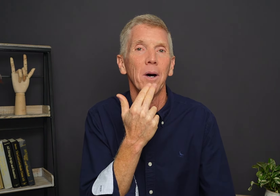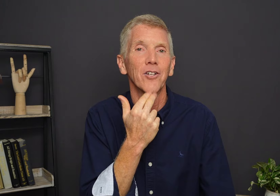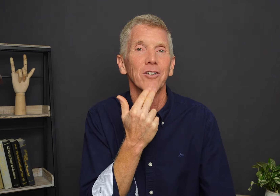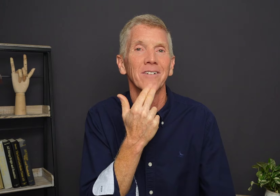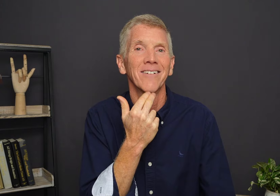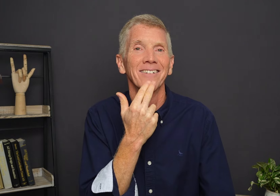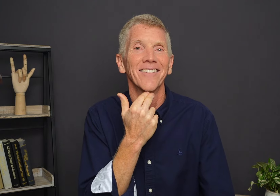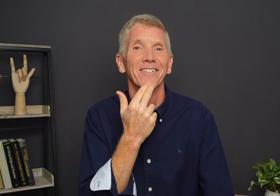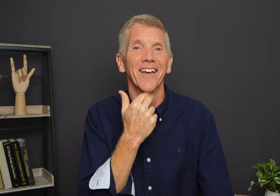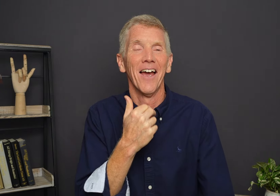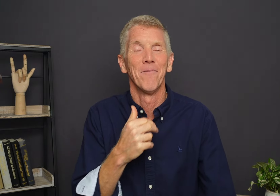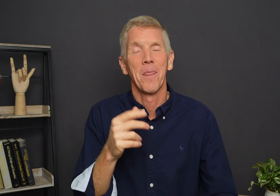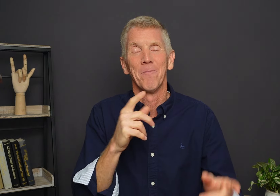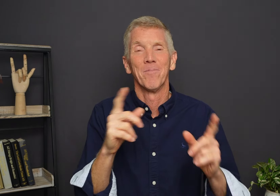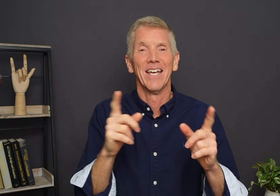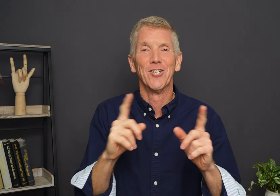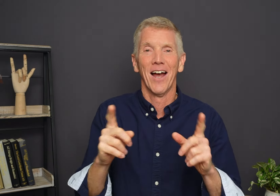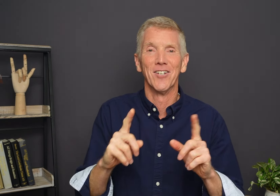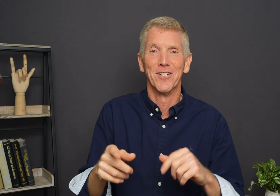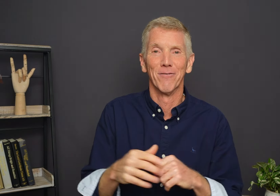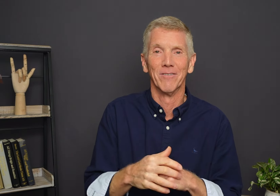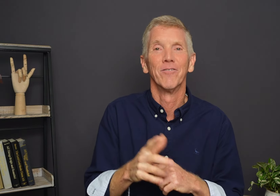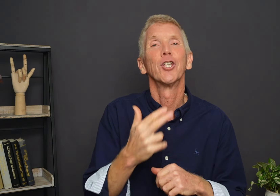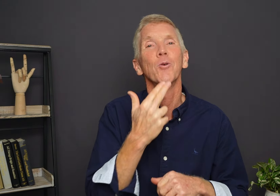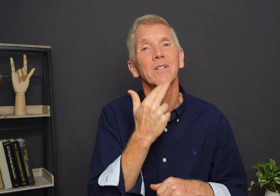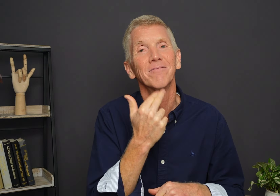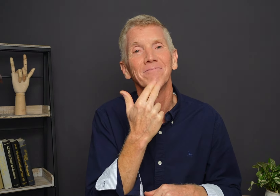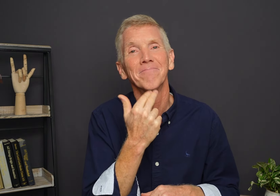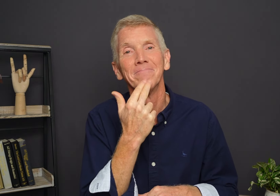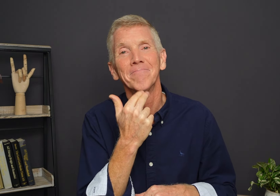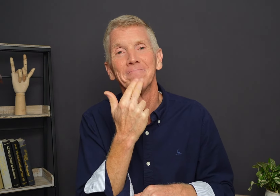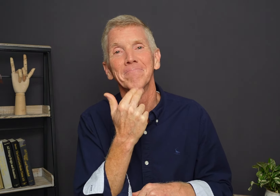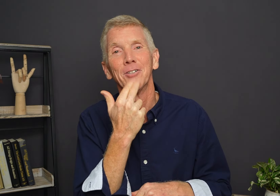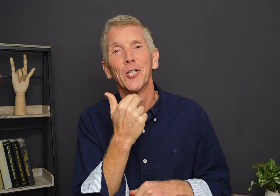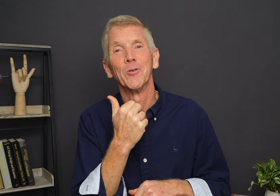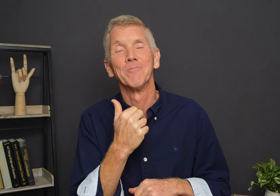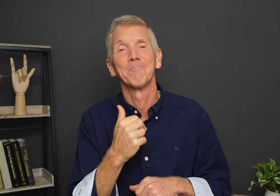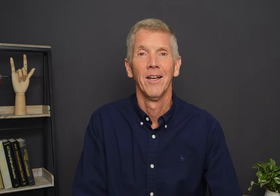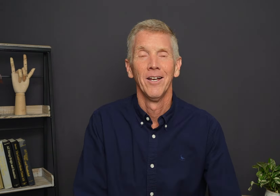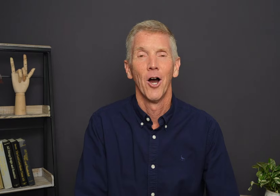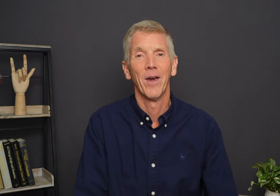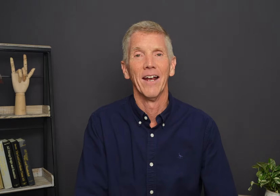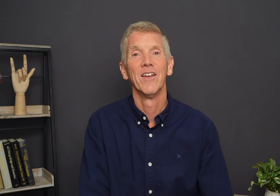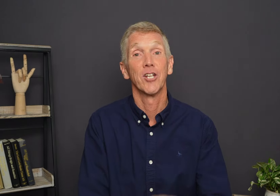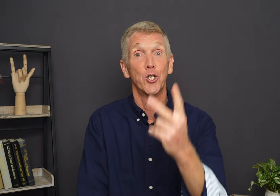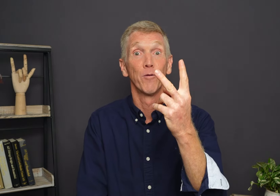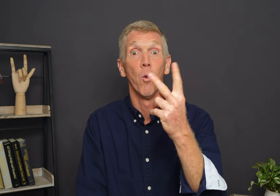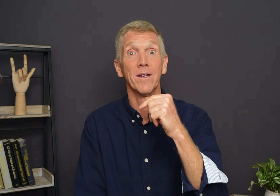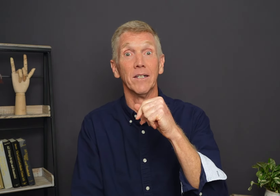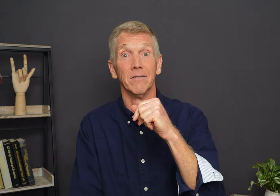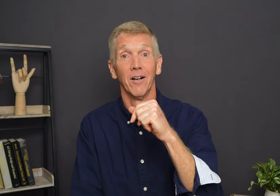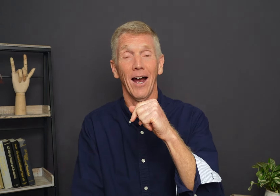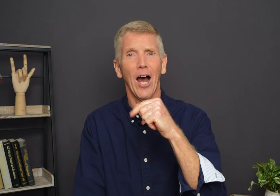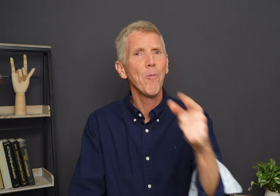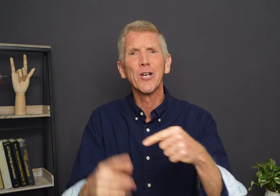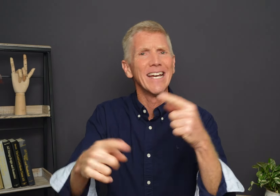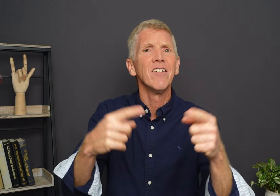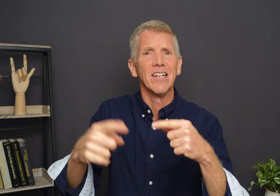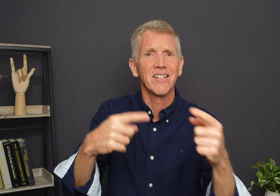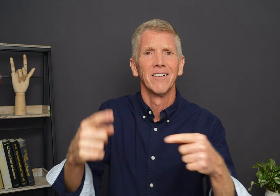much, okay? Each sign is different. Cute, cute. Okay, this is a 2-for-1 deal, all right? I hope you're getting these.